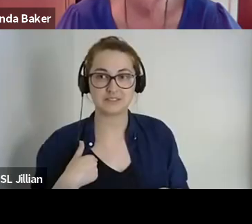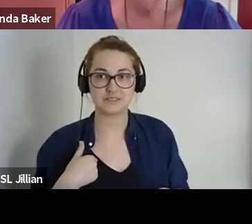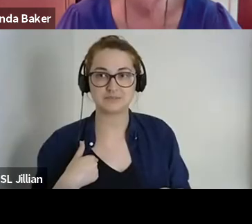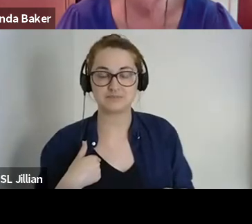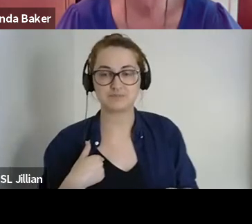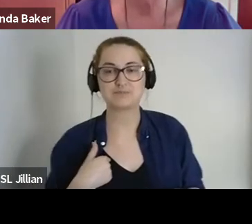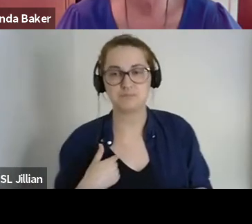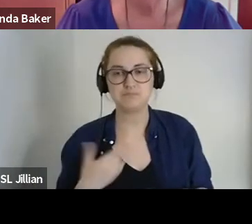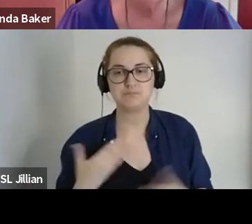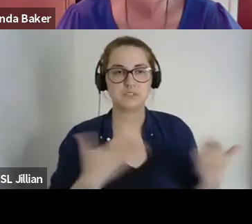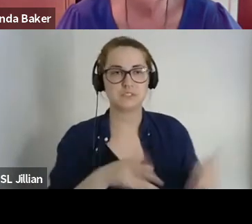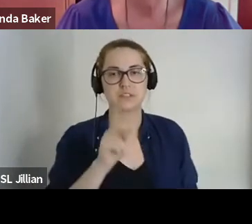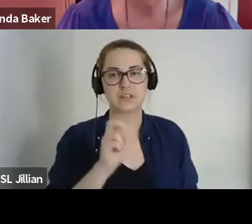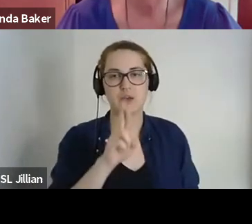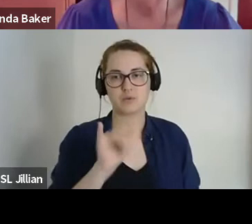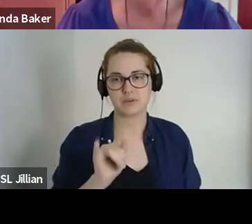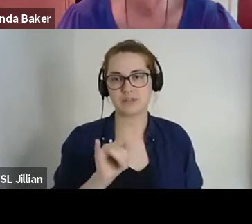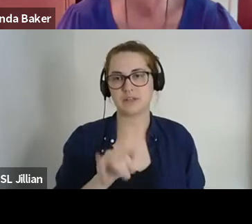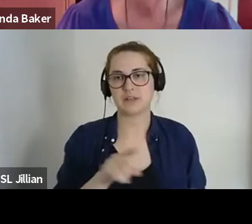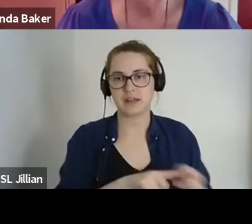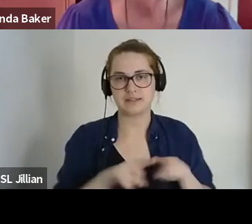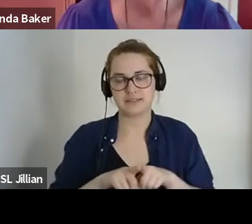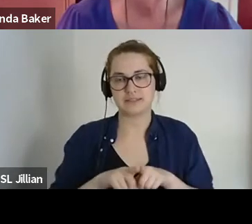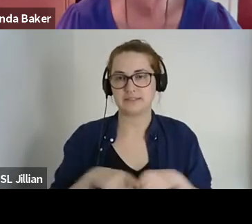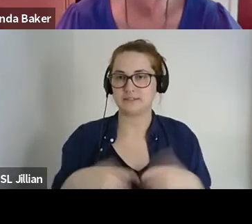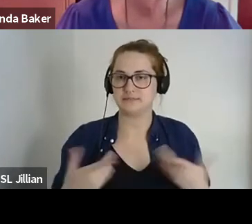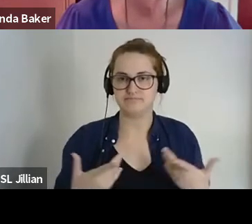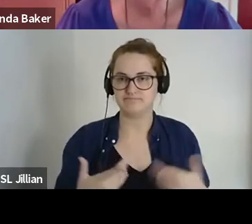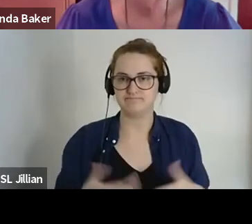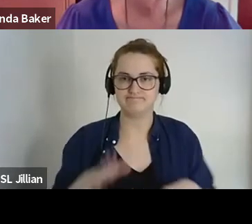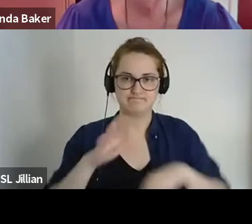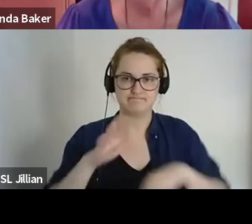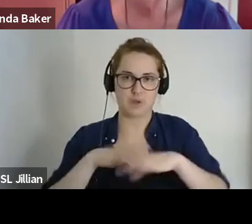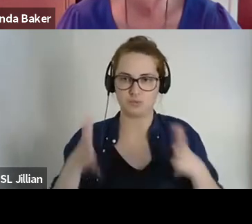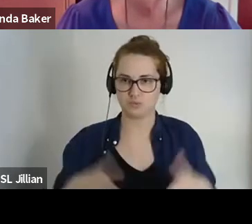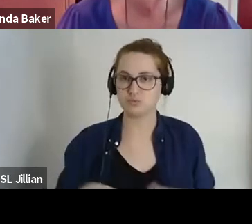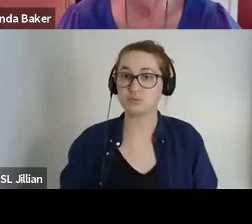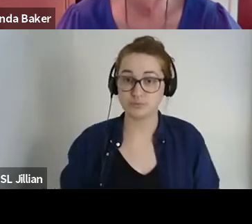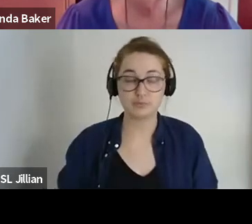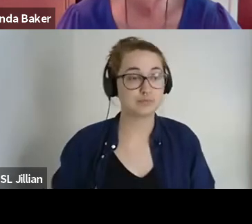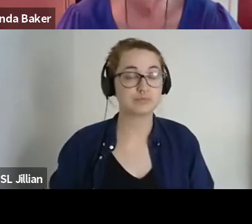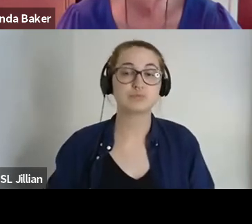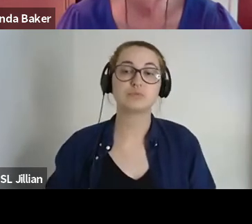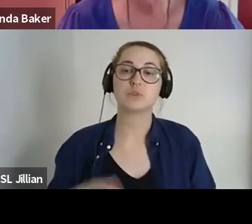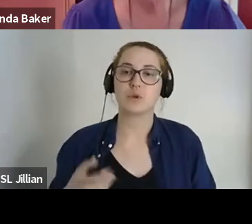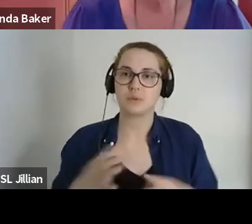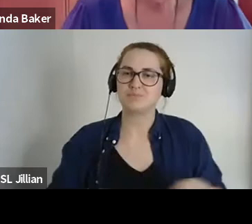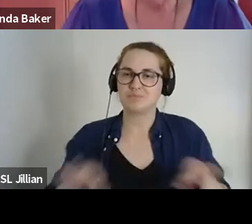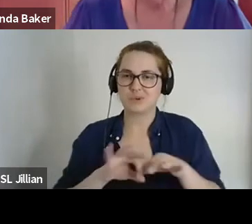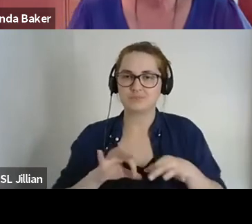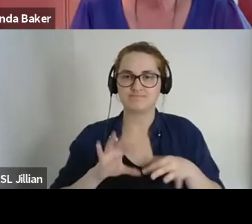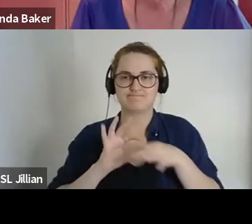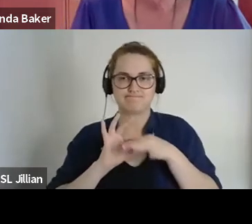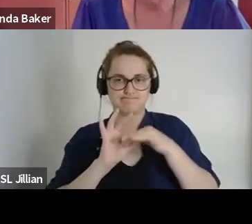one of the council. And just, I think that, so then it's really important to, you know, try to make connections so that